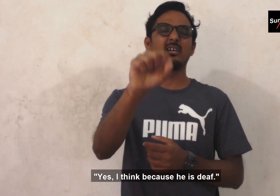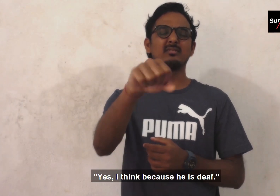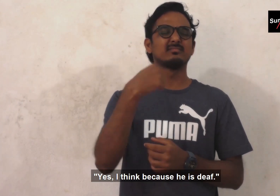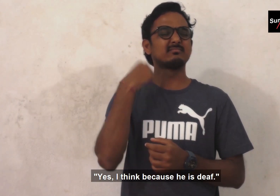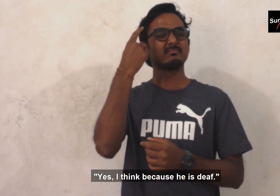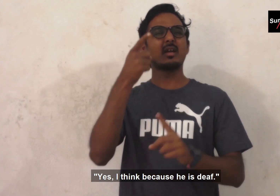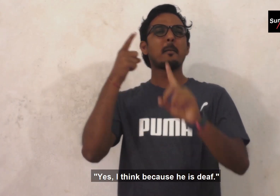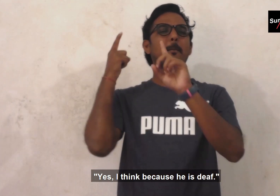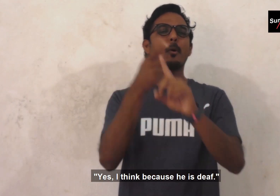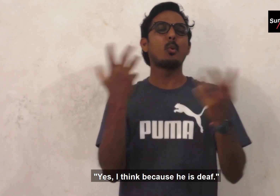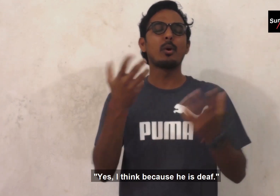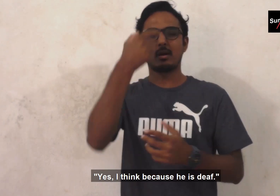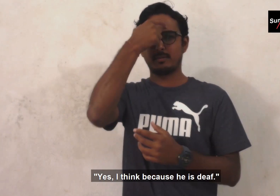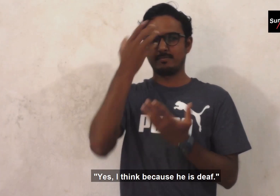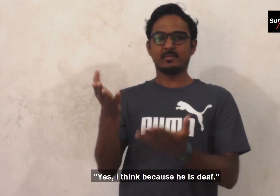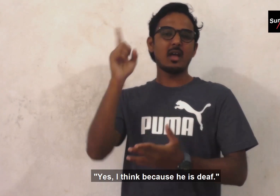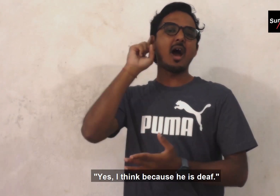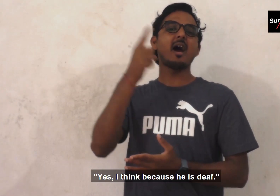Yes, I think because he is deaf.